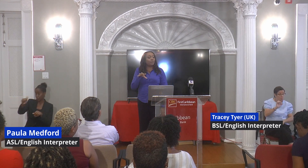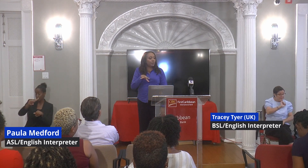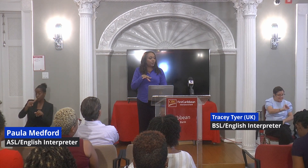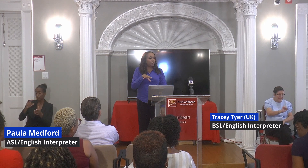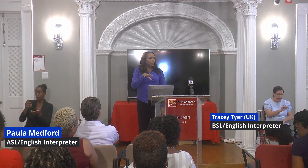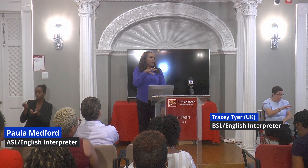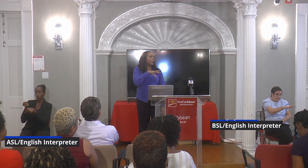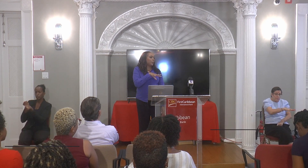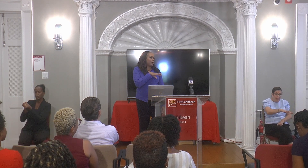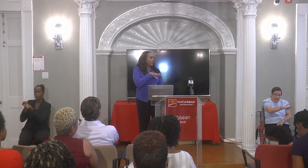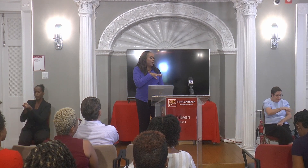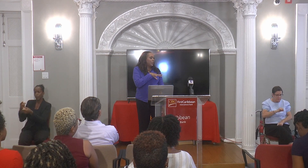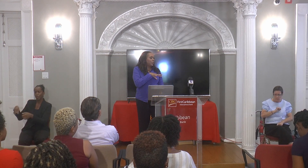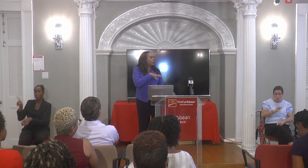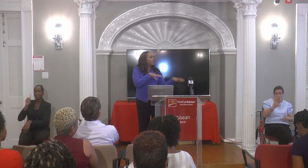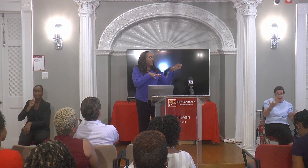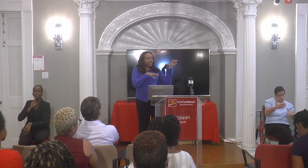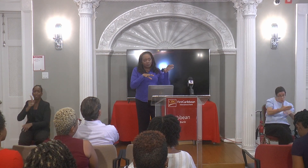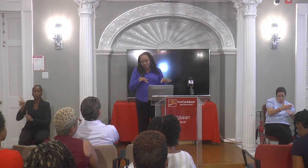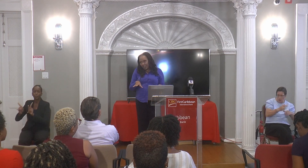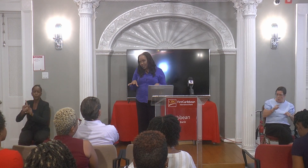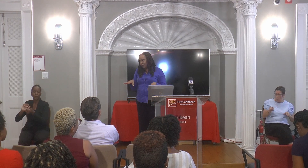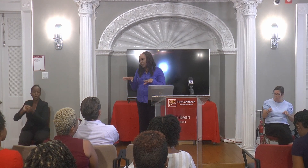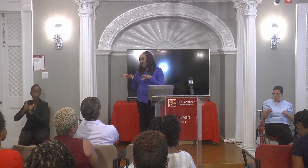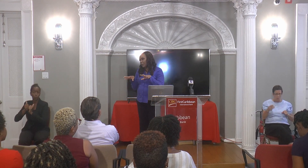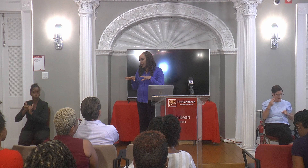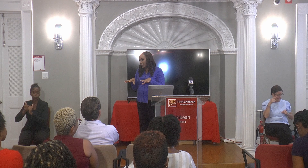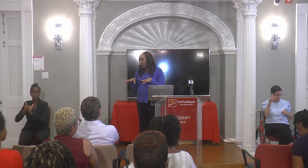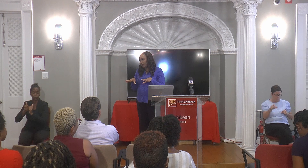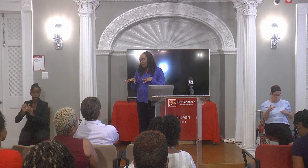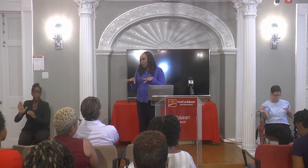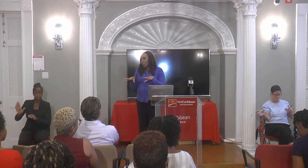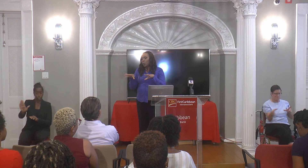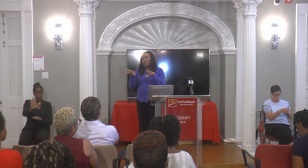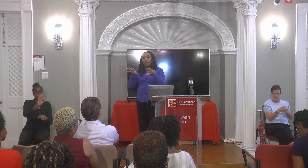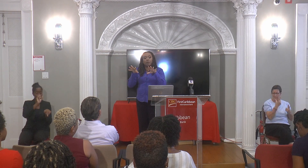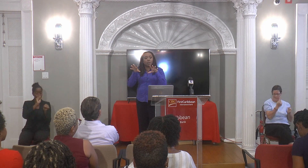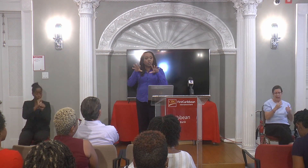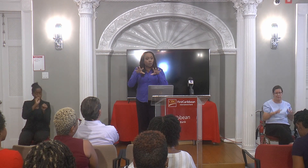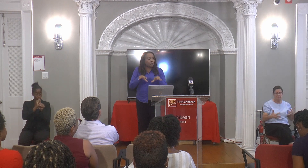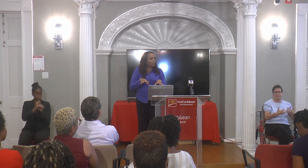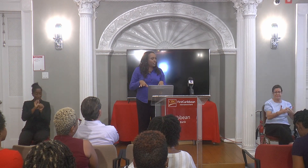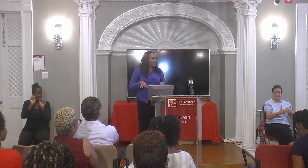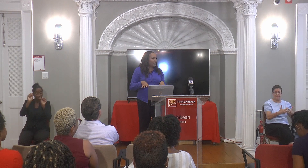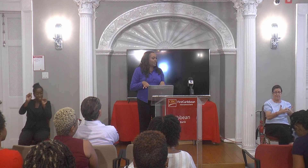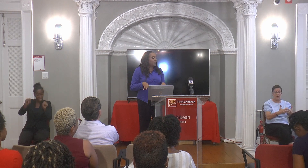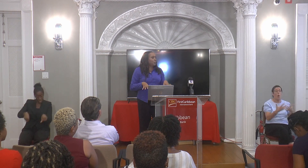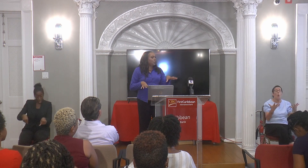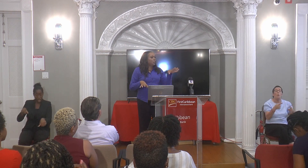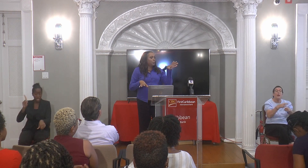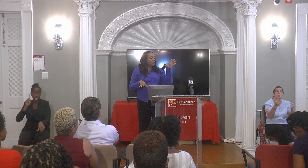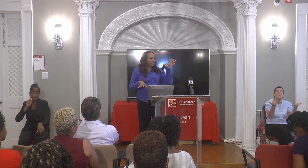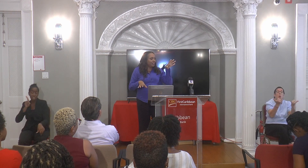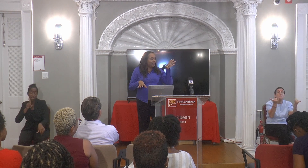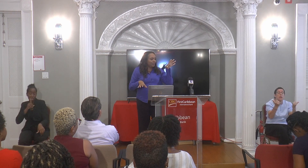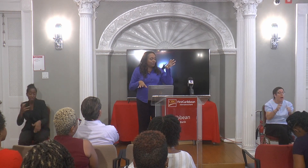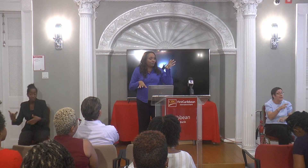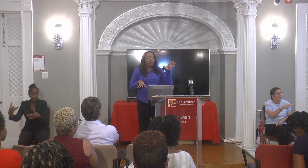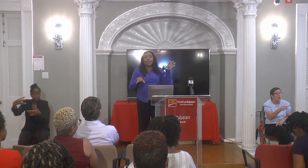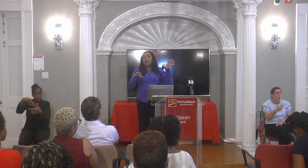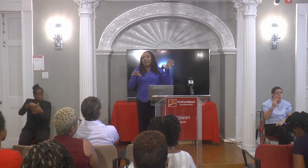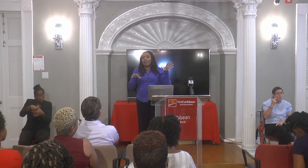for deaf people where you work? Do you see a space for deaf people where you socialize? Do you